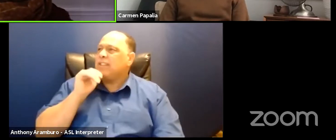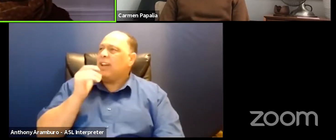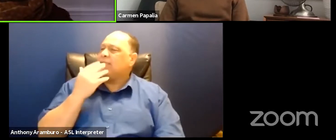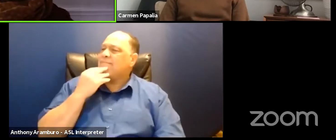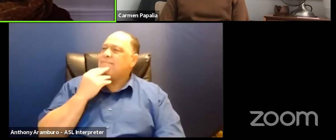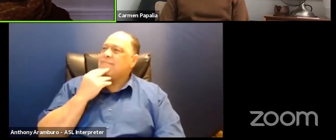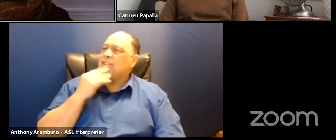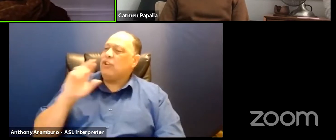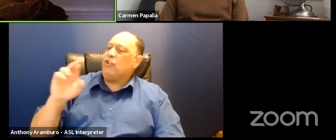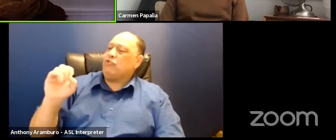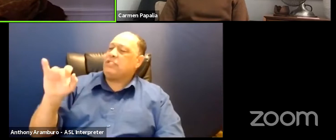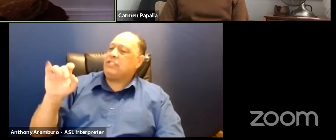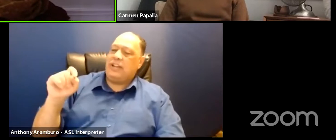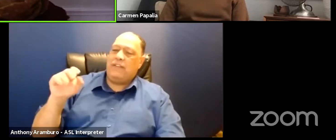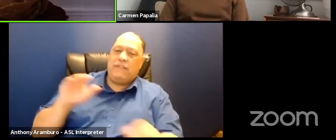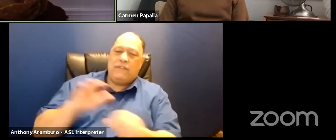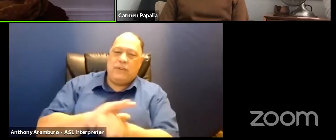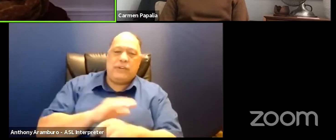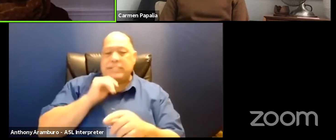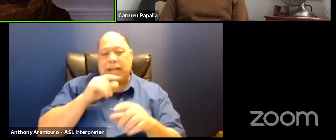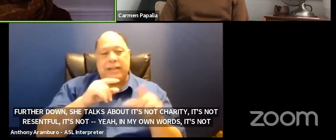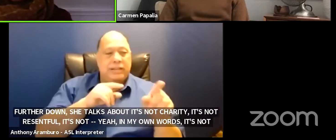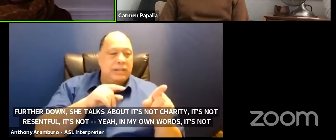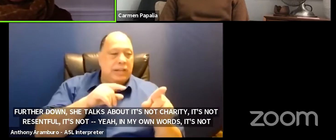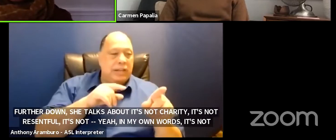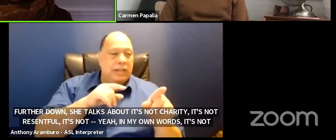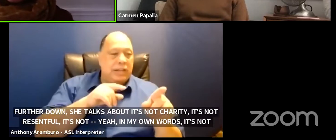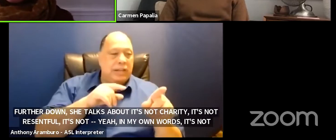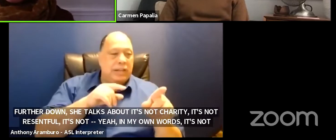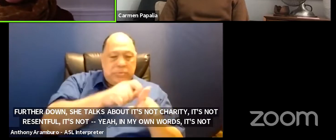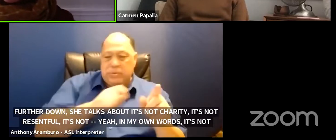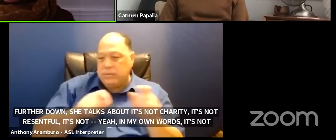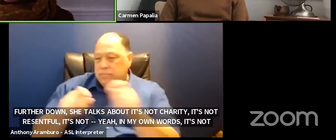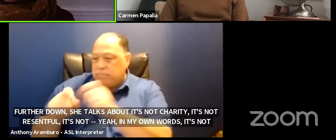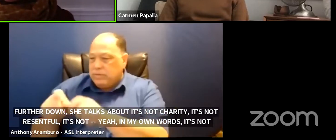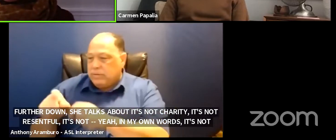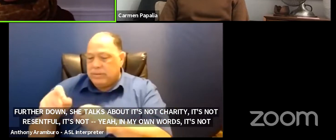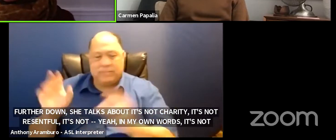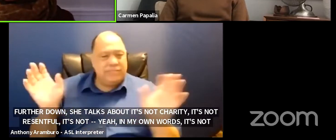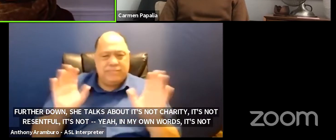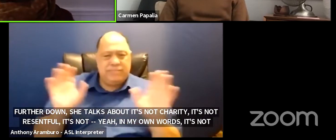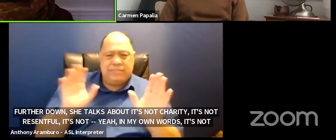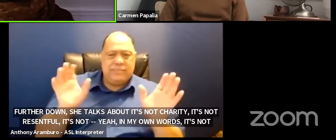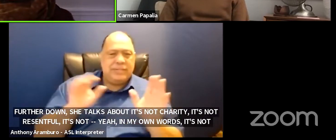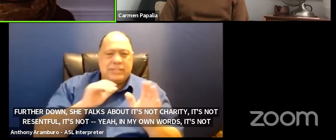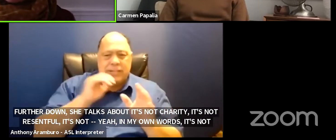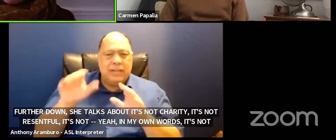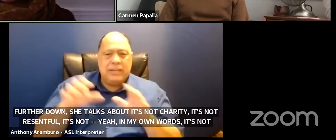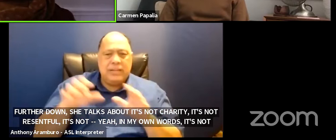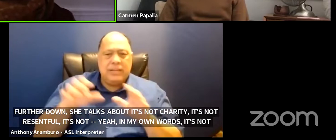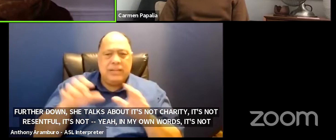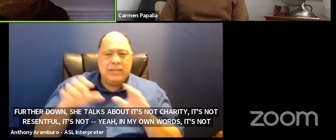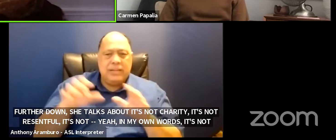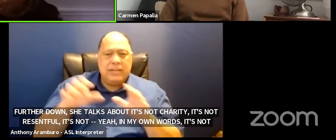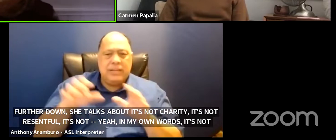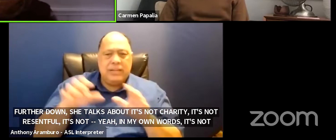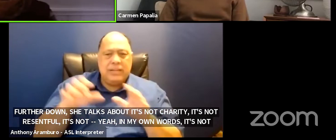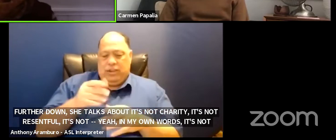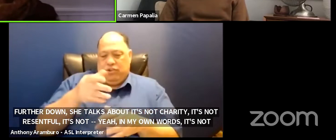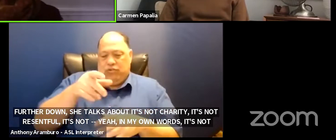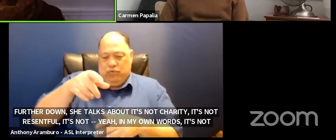in my own words, it's not a tit for tat. And yeah, it's certainly not done because you feel like you have